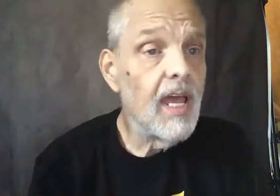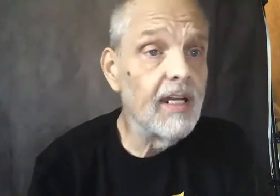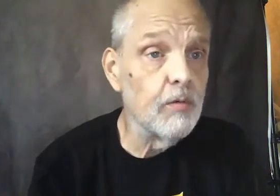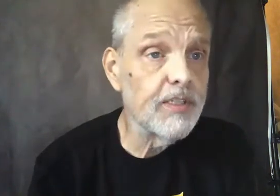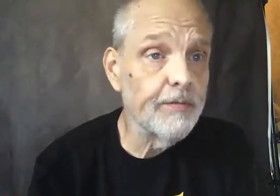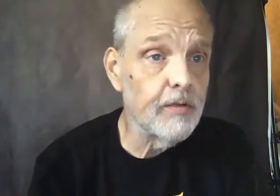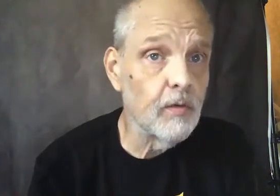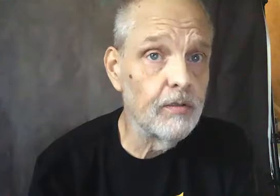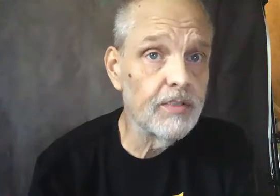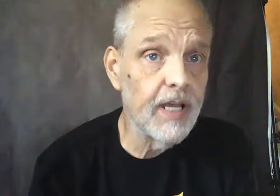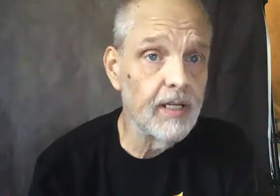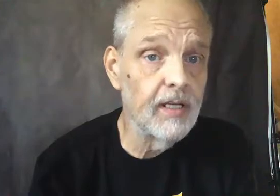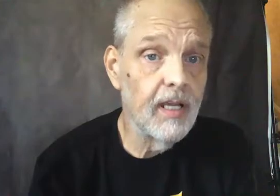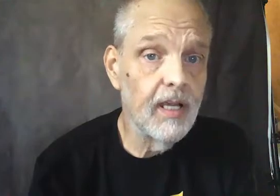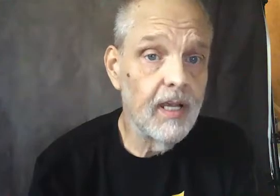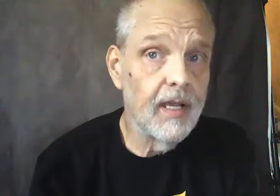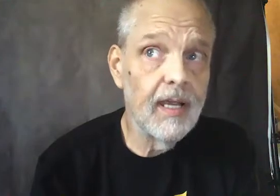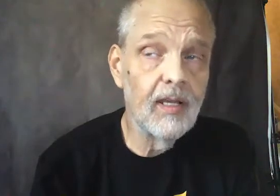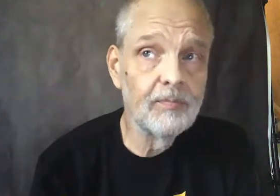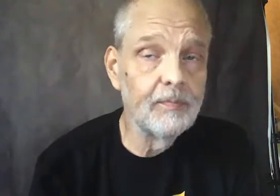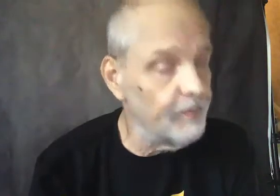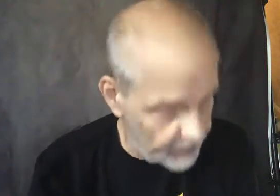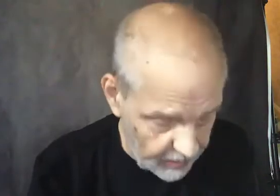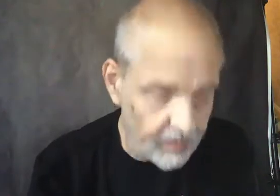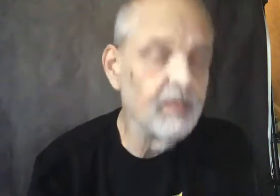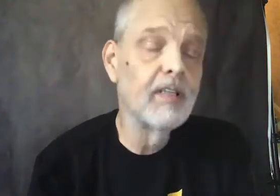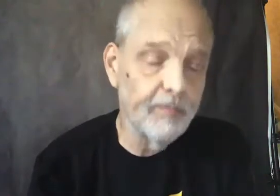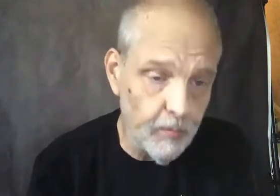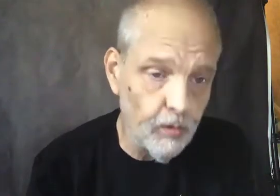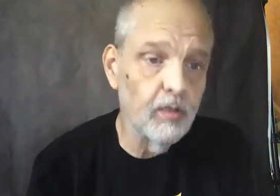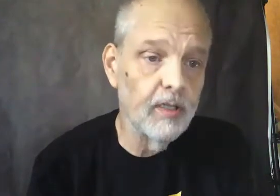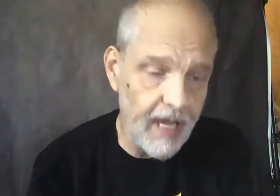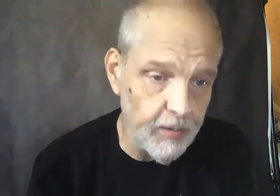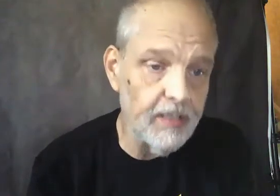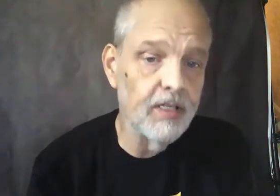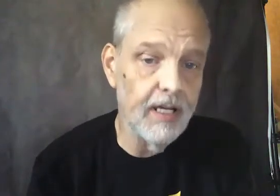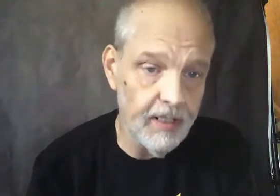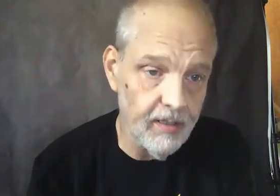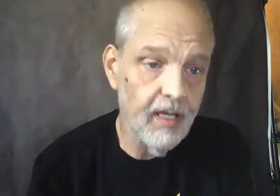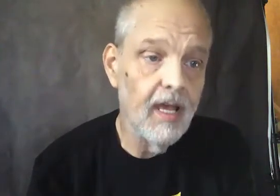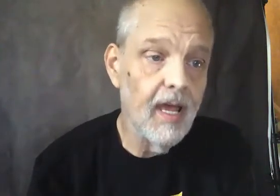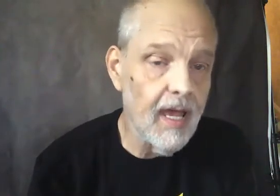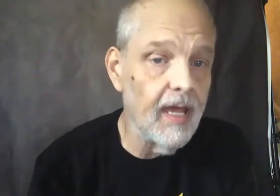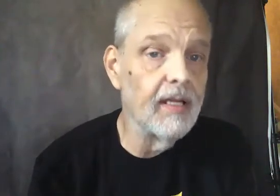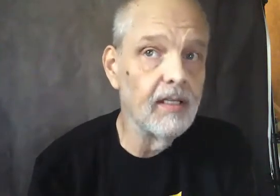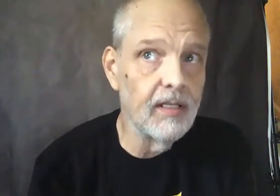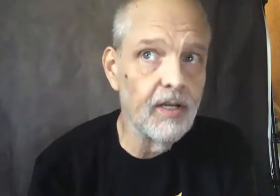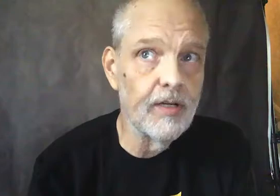And he was the first one who said, deaf people can be educated and there is